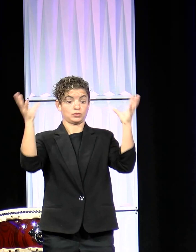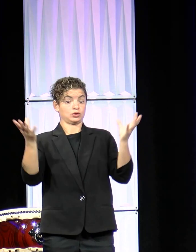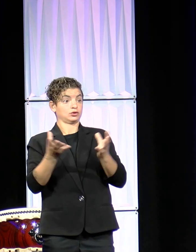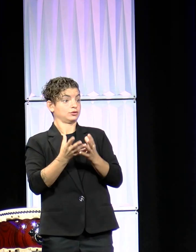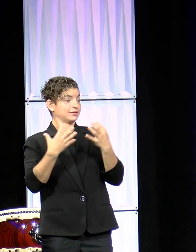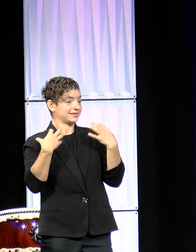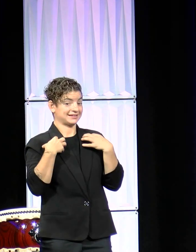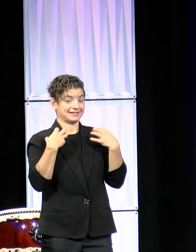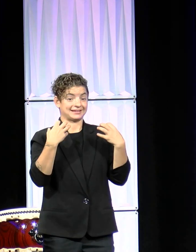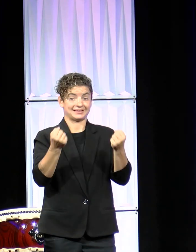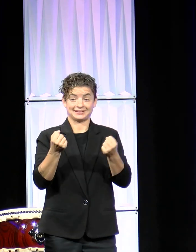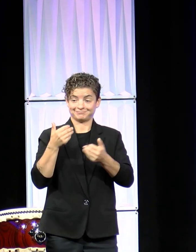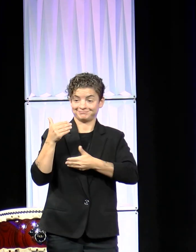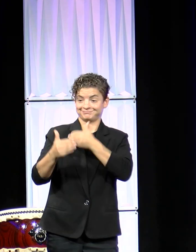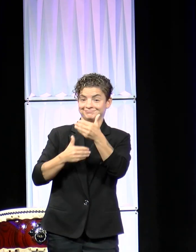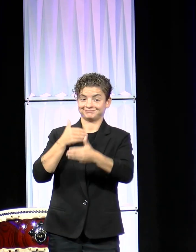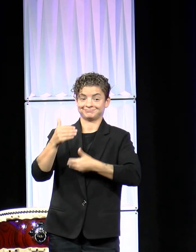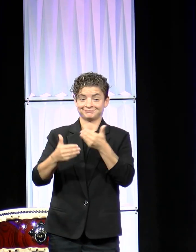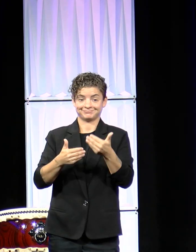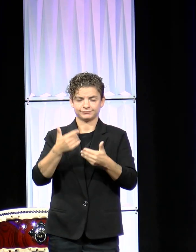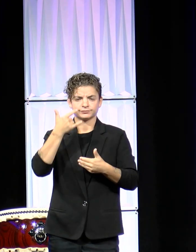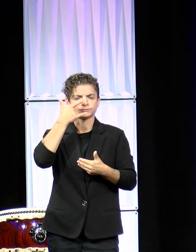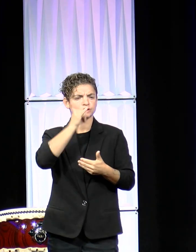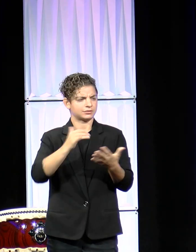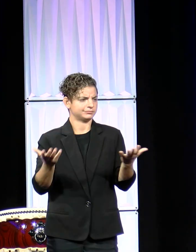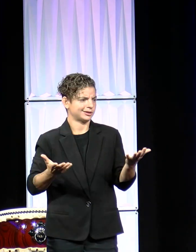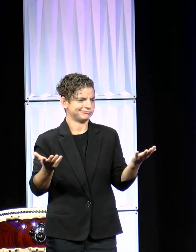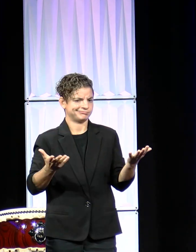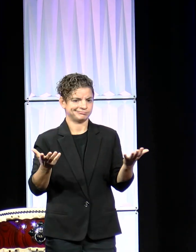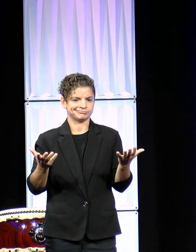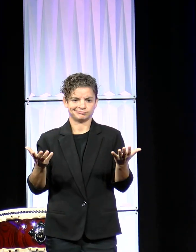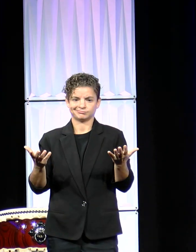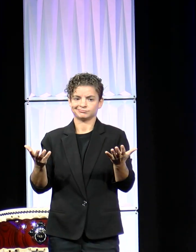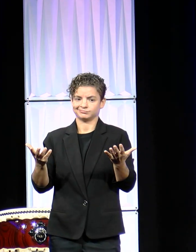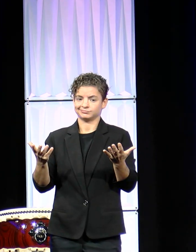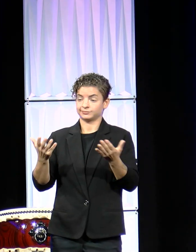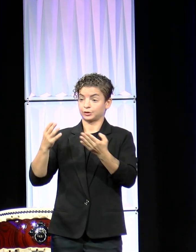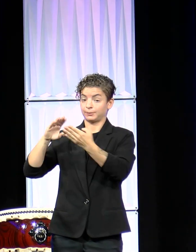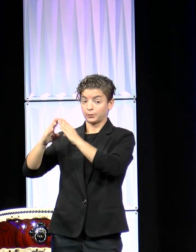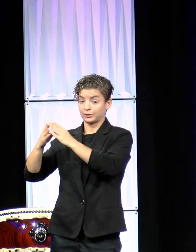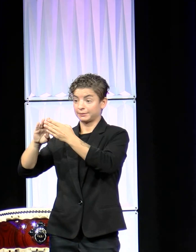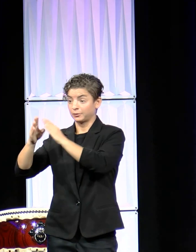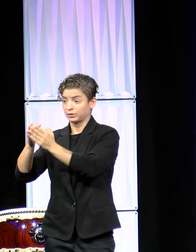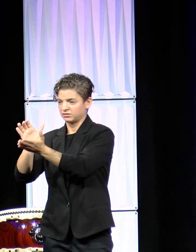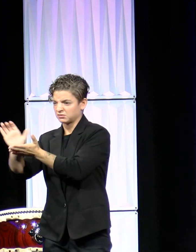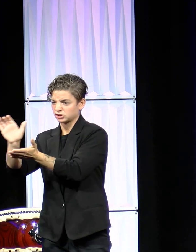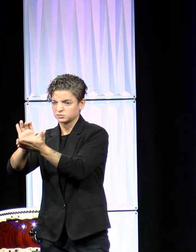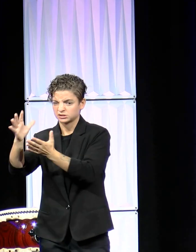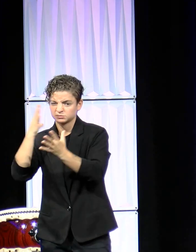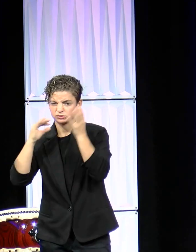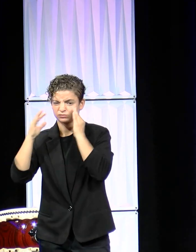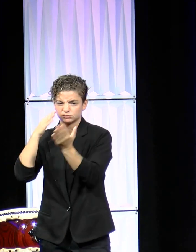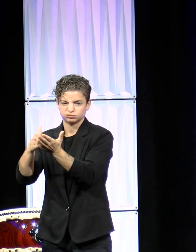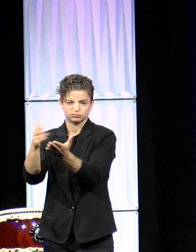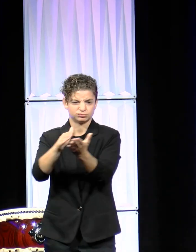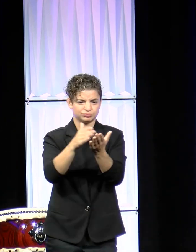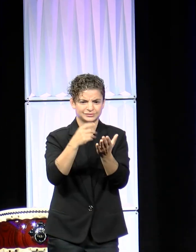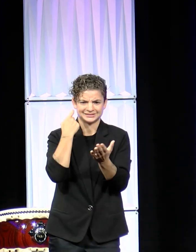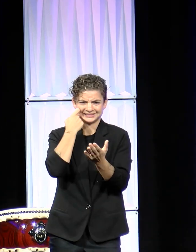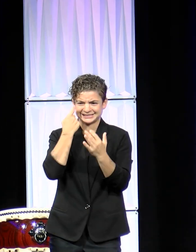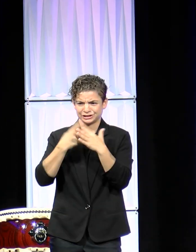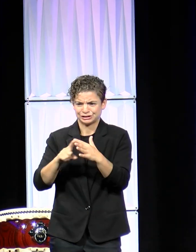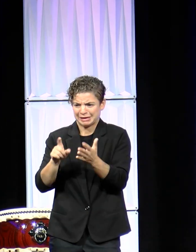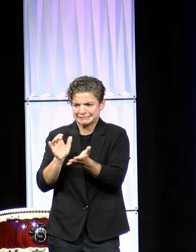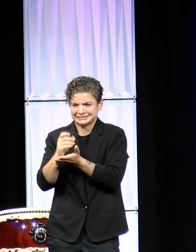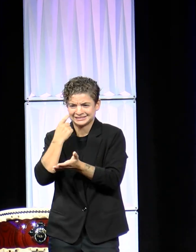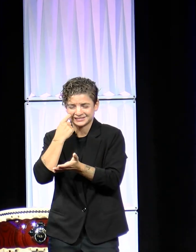to marginalized communities didn't just start now. They've been around for generations. How are we repairing that systemic